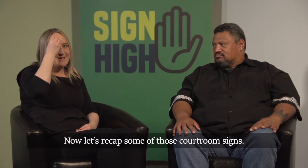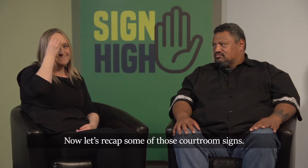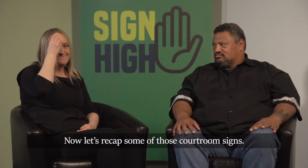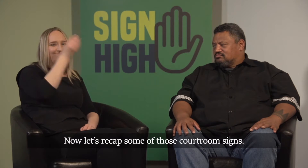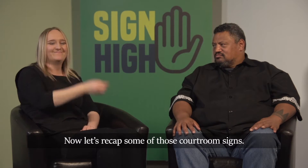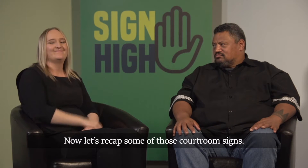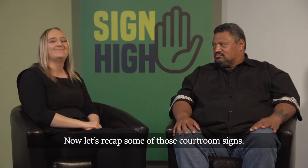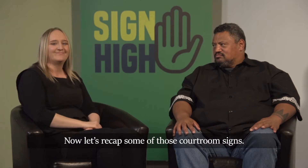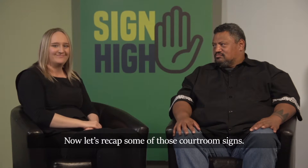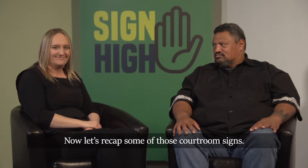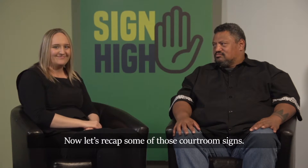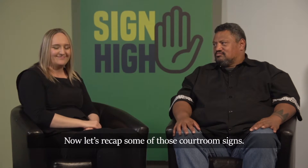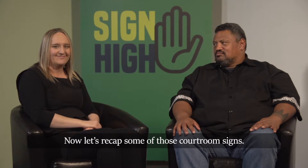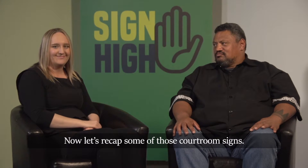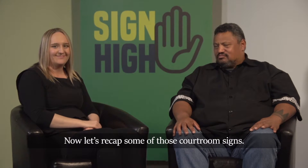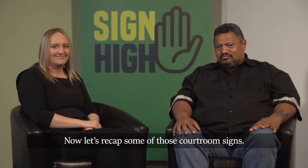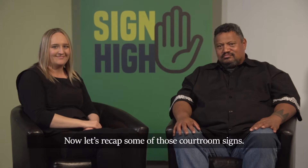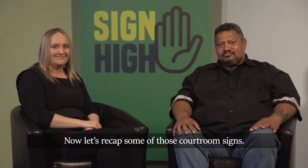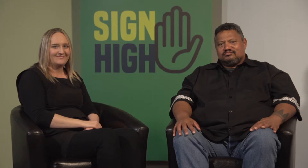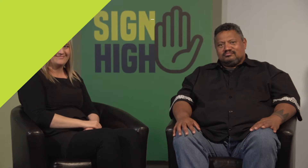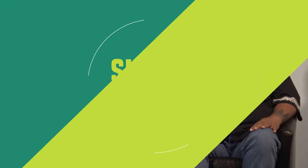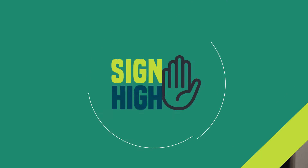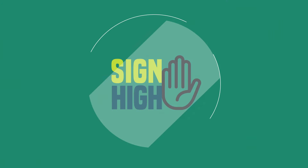Now let's recap some of those courtroom signs.